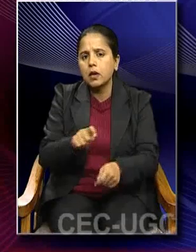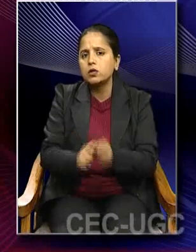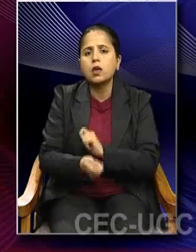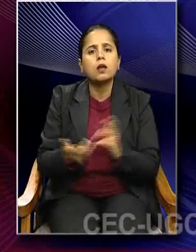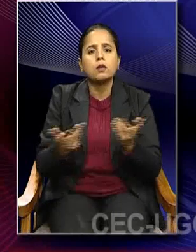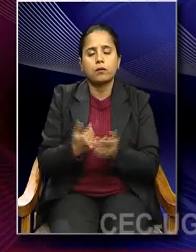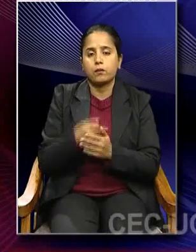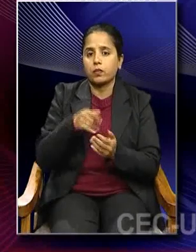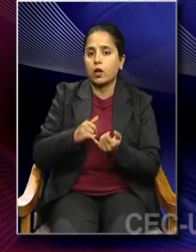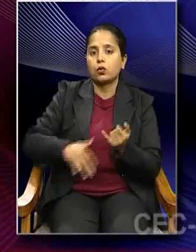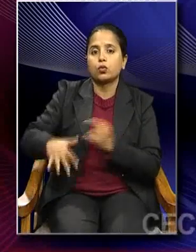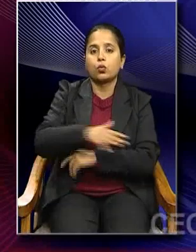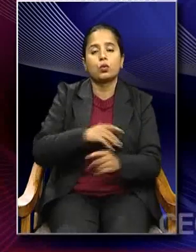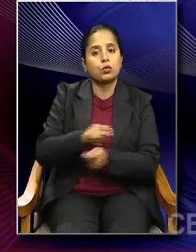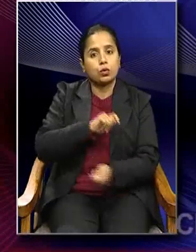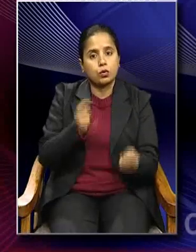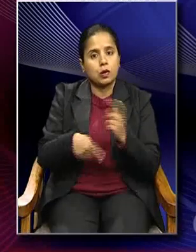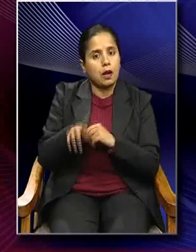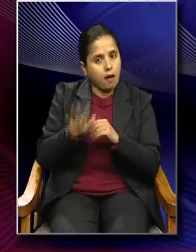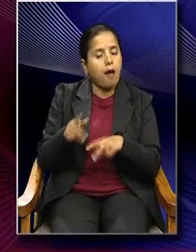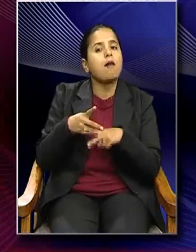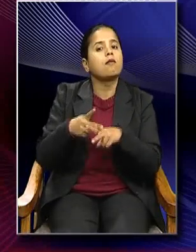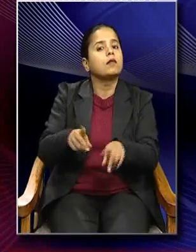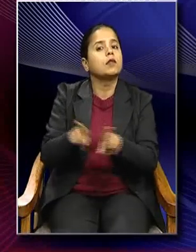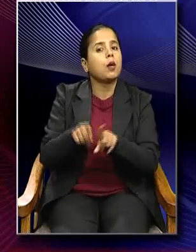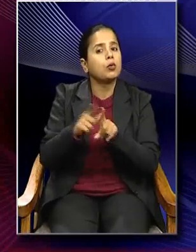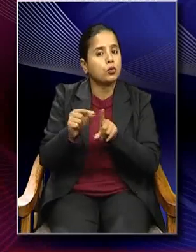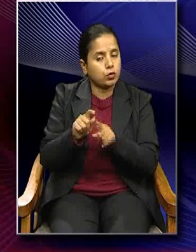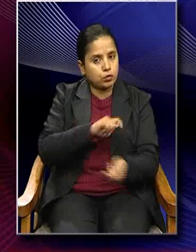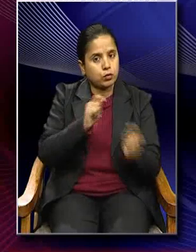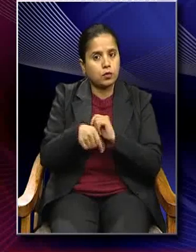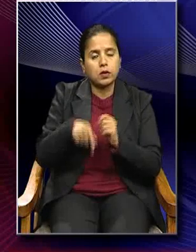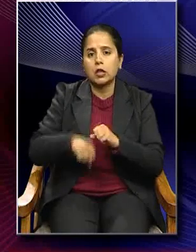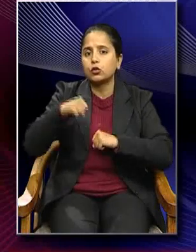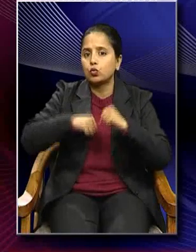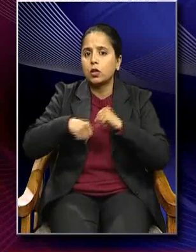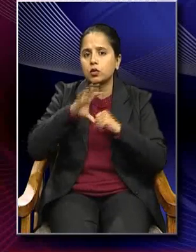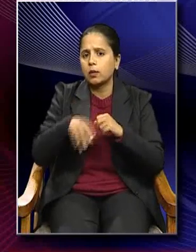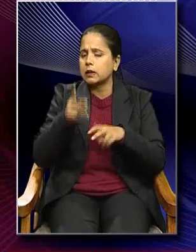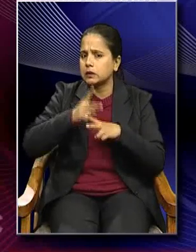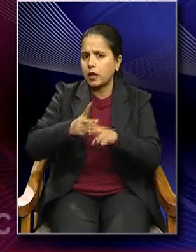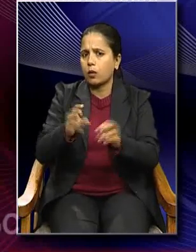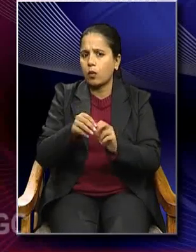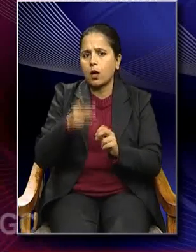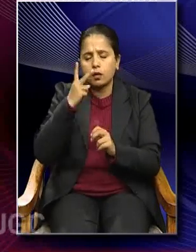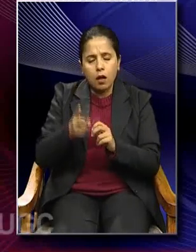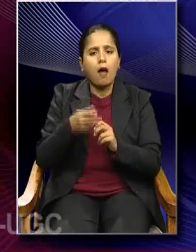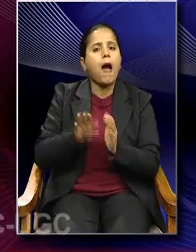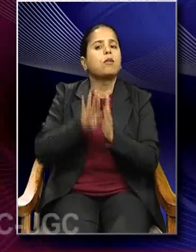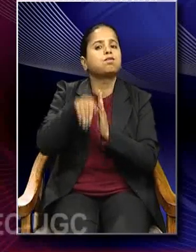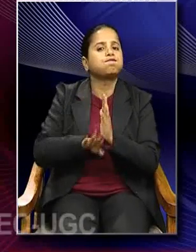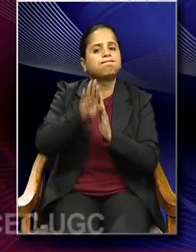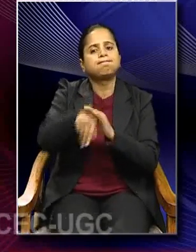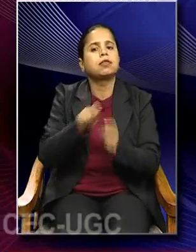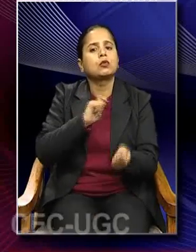So social change is taking place and the structures are not static. It's undergoing changes.